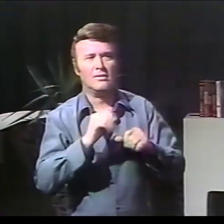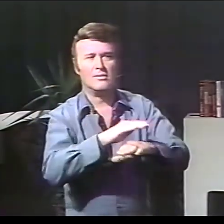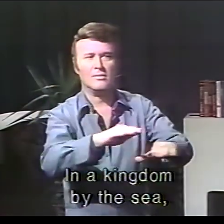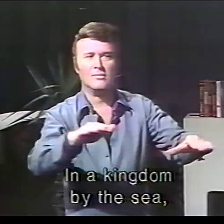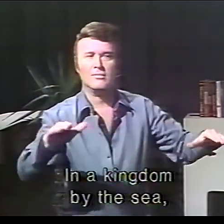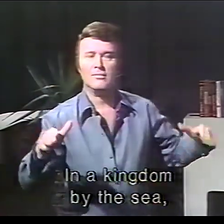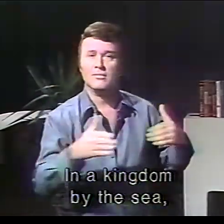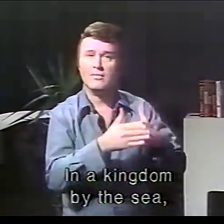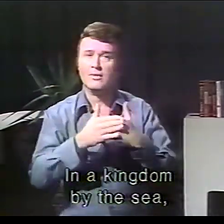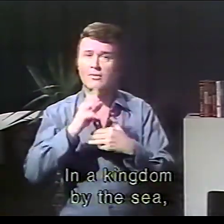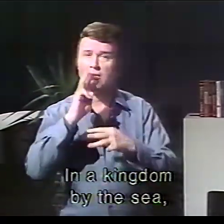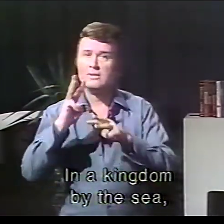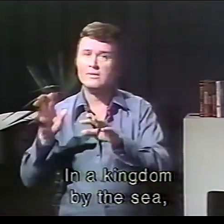in a kingdom by the sea,